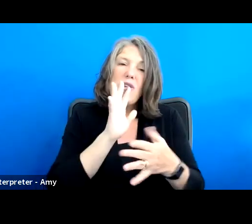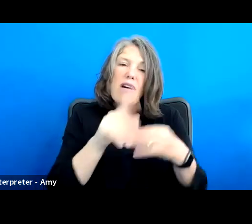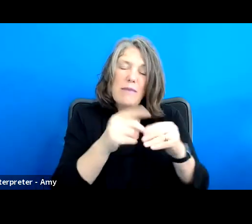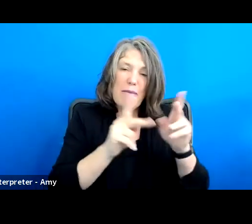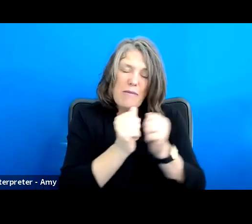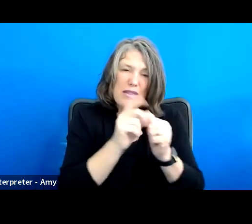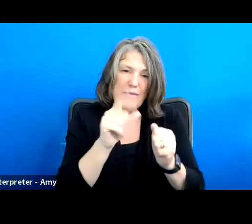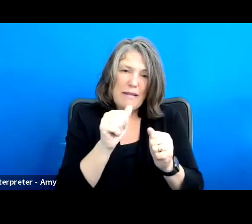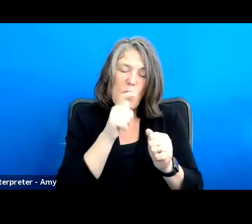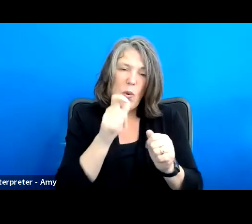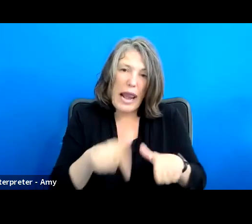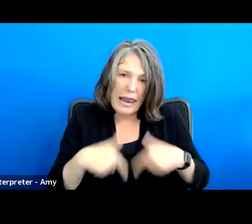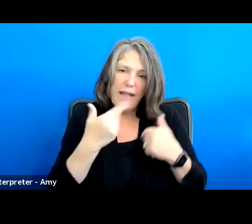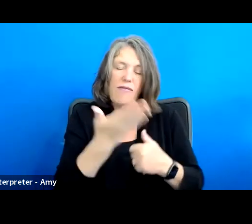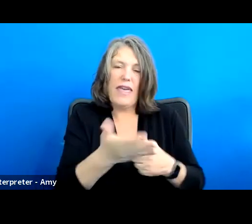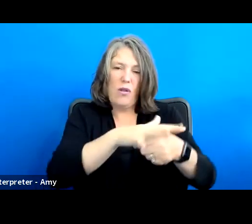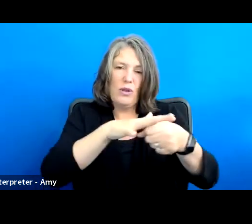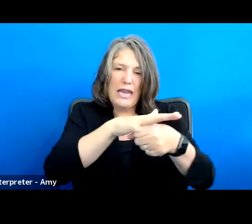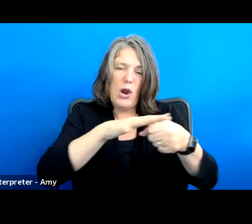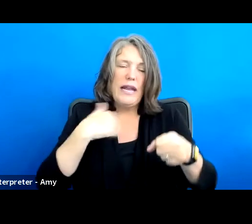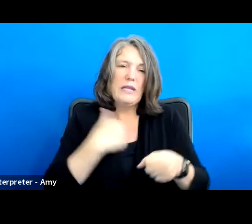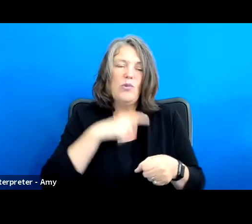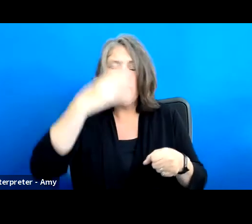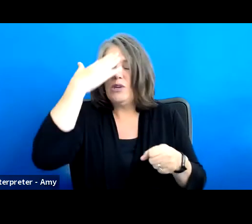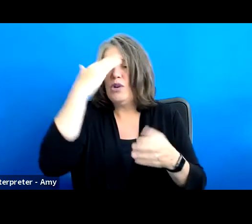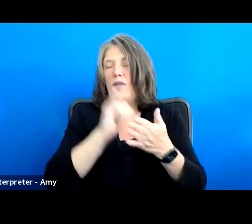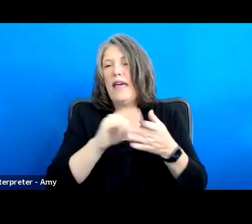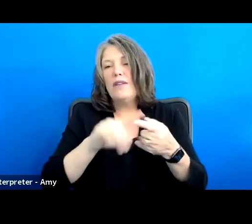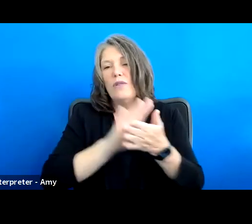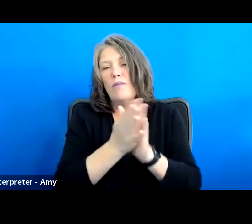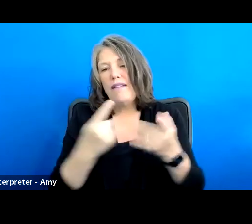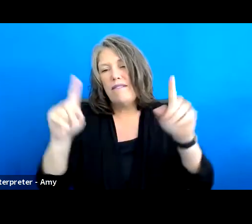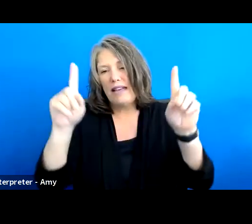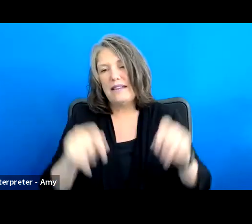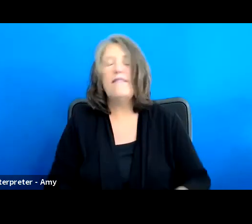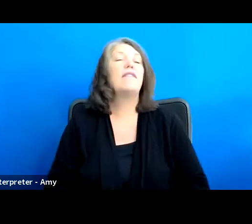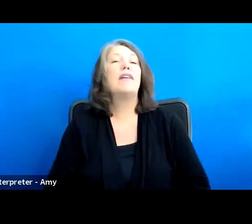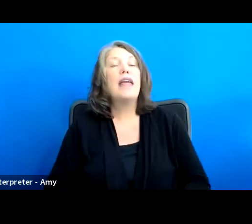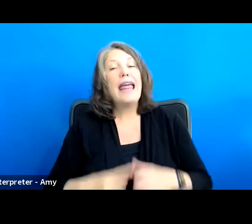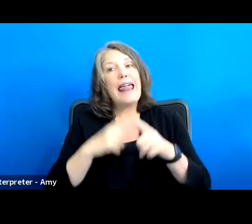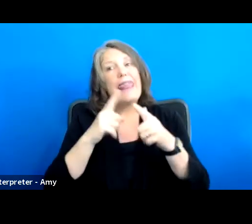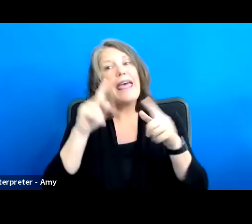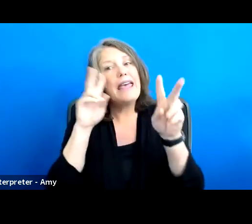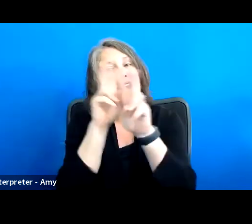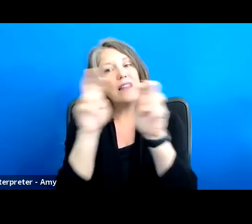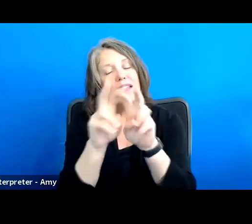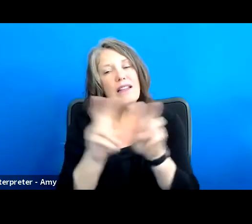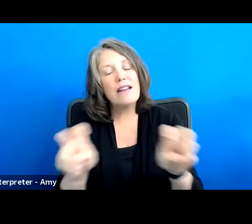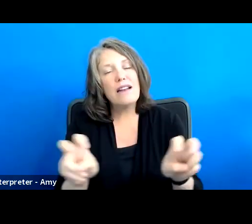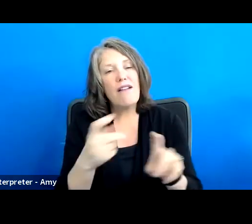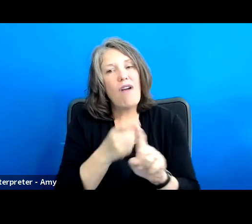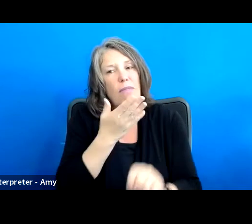disabilities that live in those areas. You need to know that to be effective. Then looking at, from